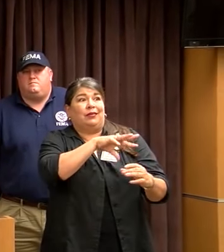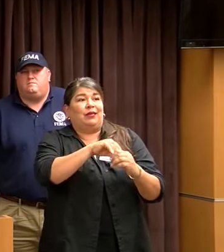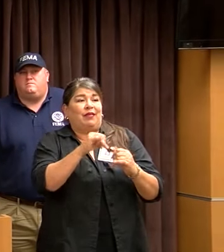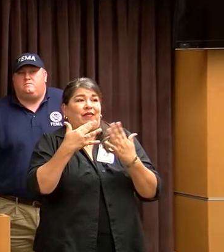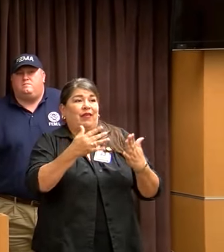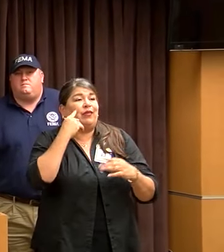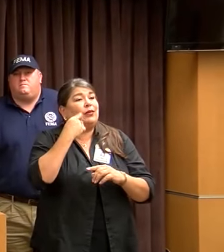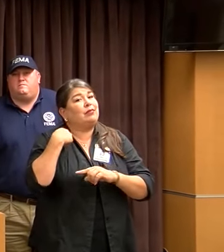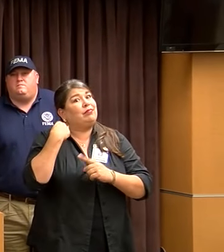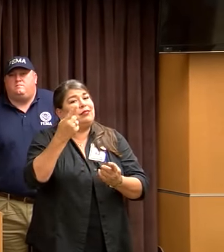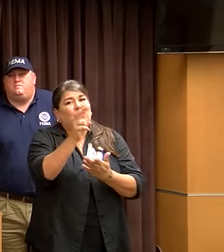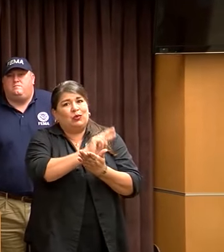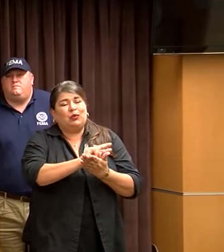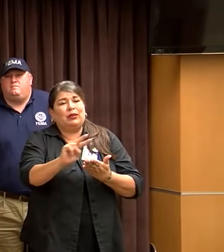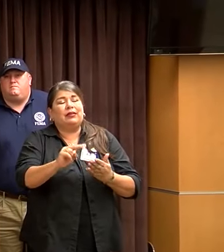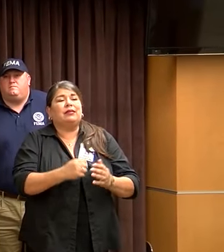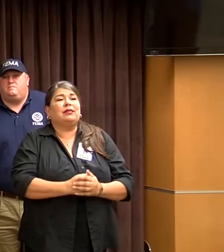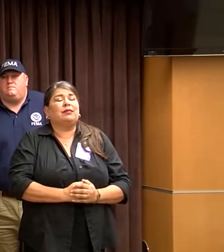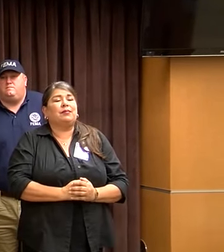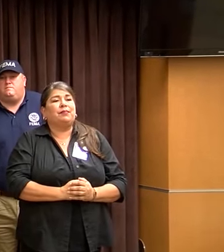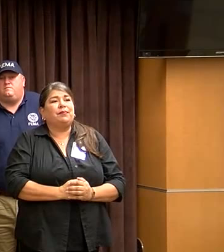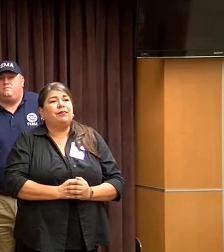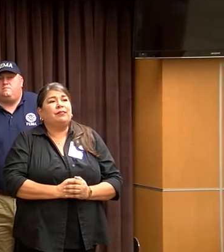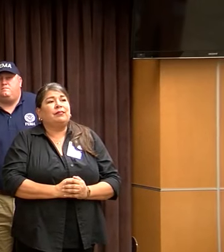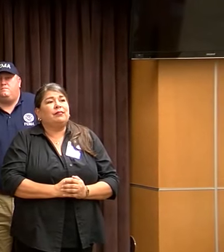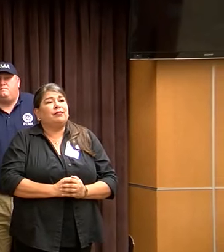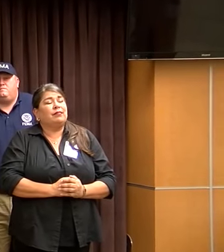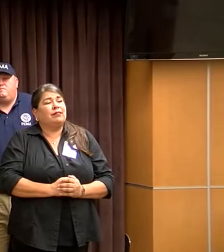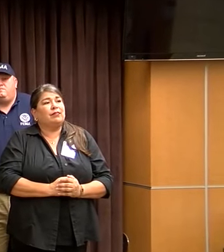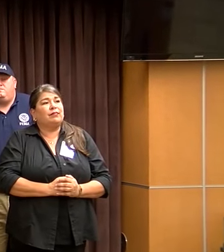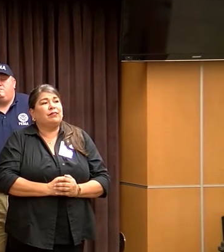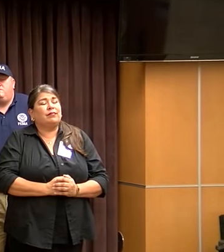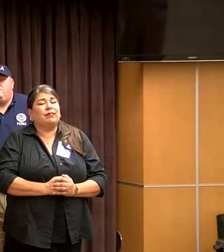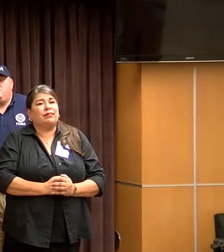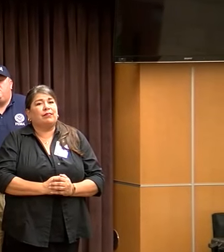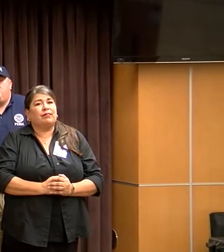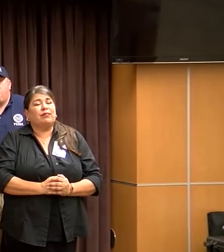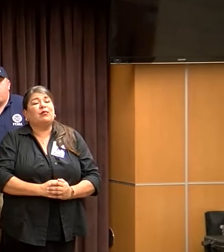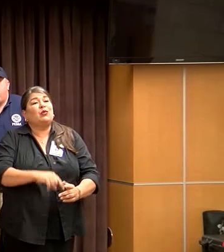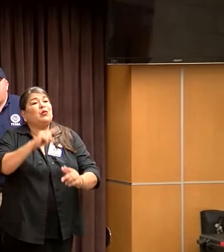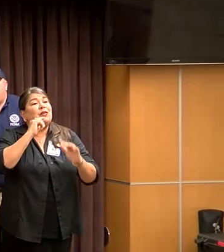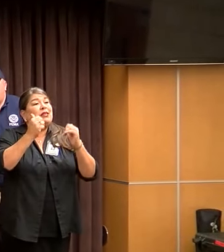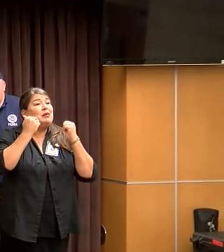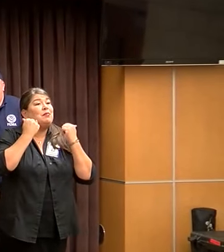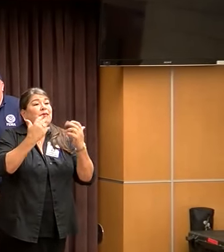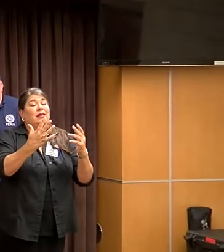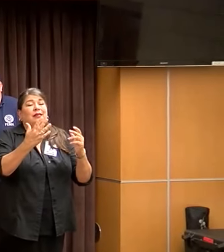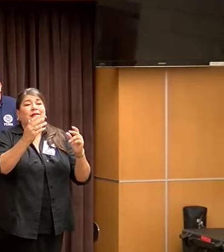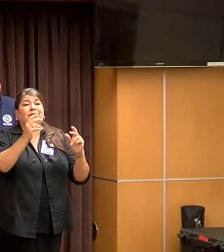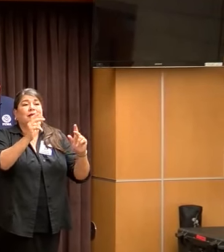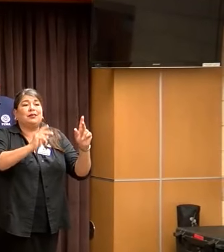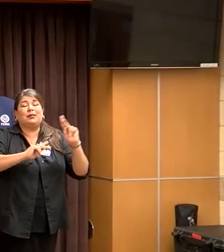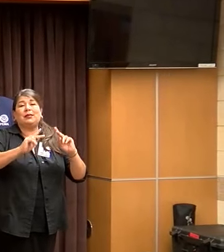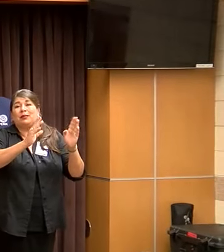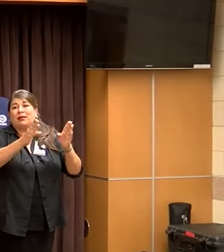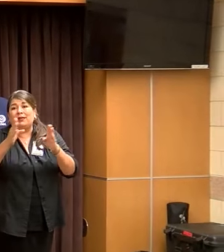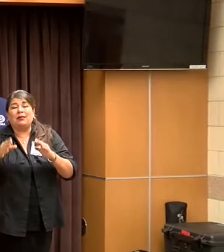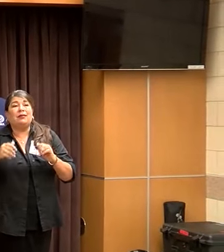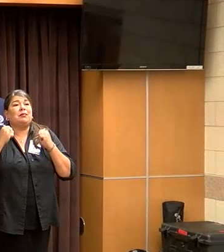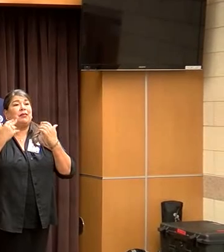2 weeks. I have many people and agencies to